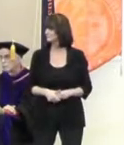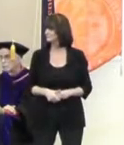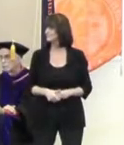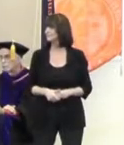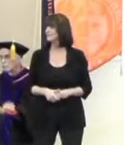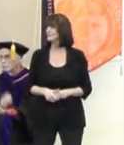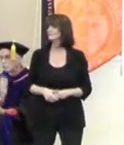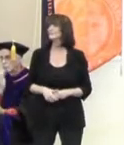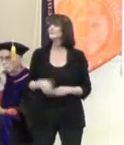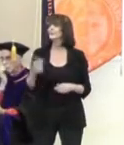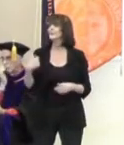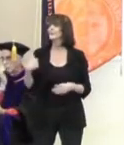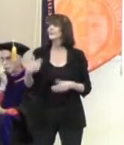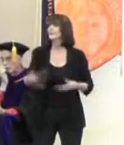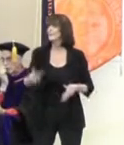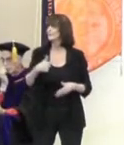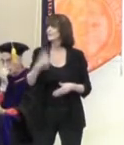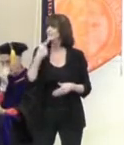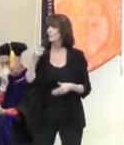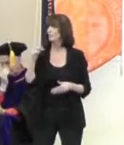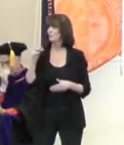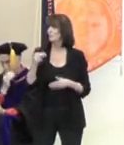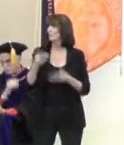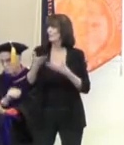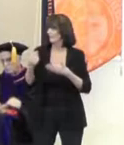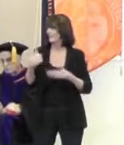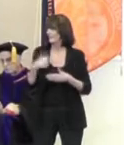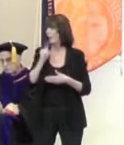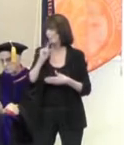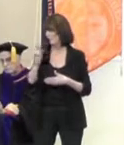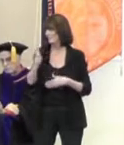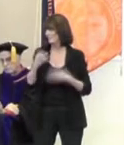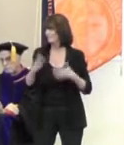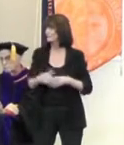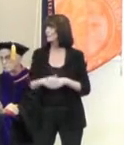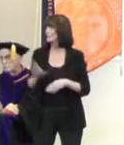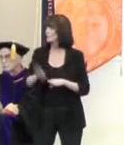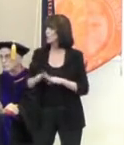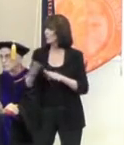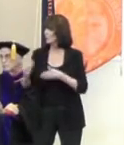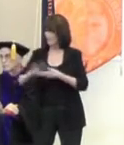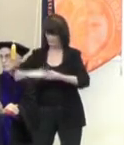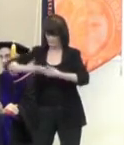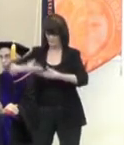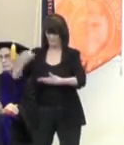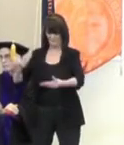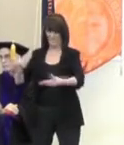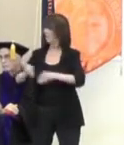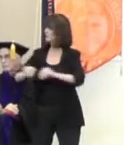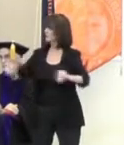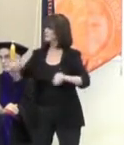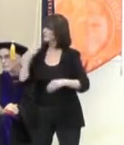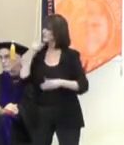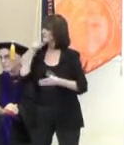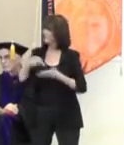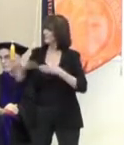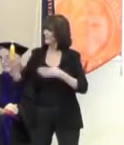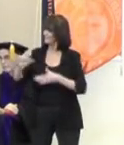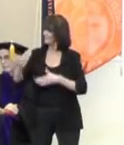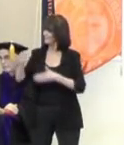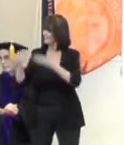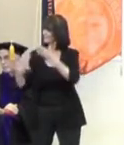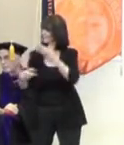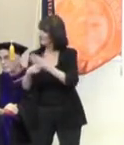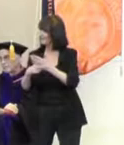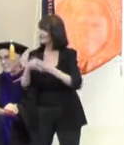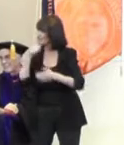So let me make one observation that I really am through. When you open it up and there ain't anything in there, and it says if you don't take the library fine, you still